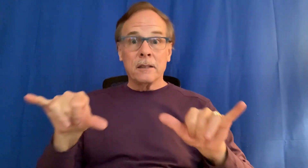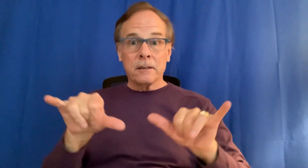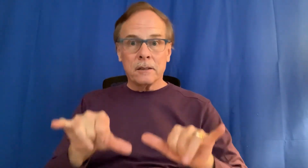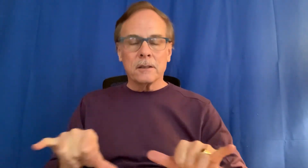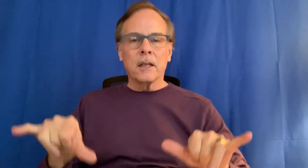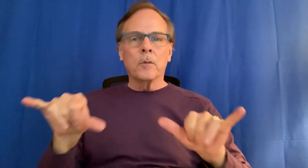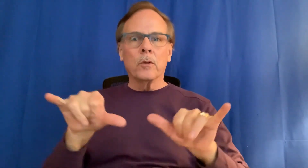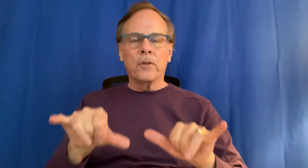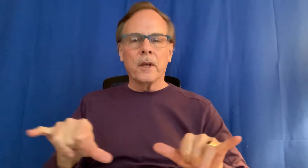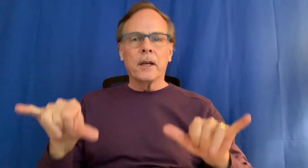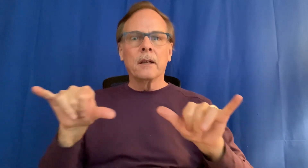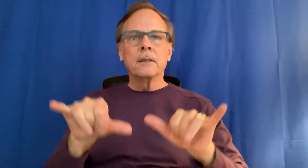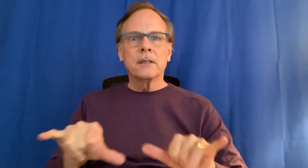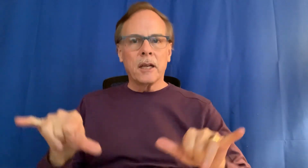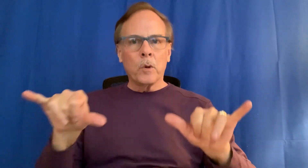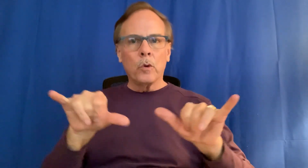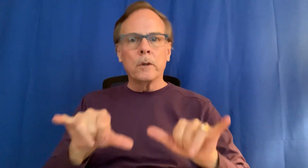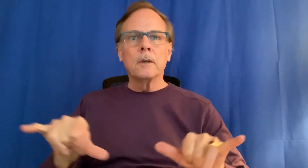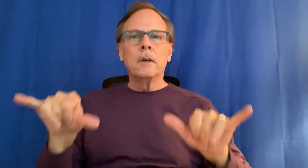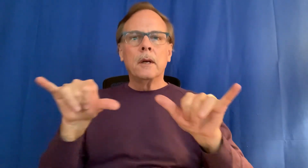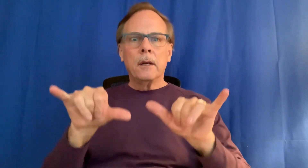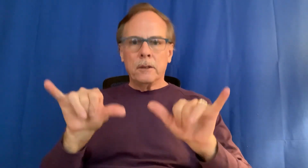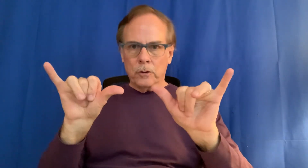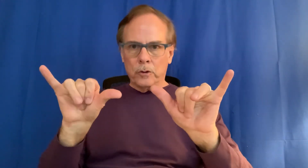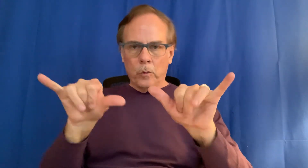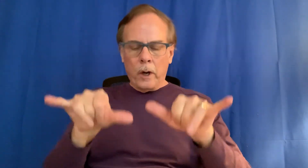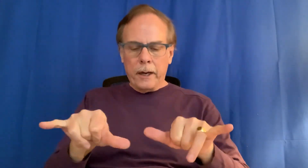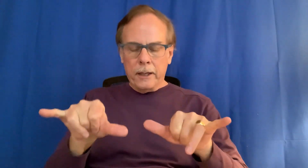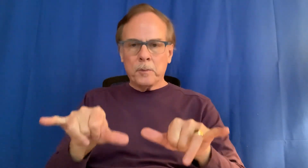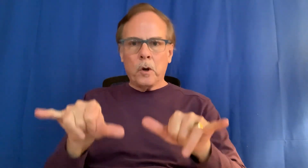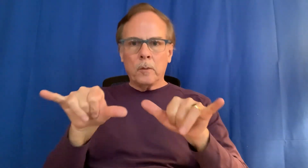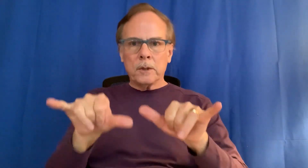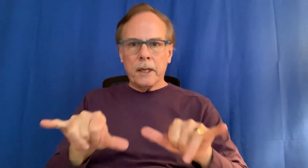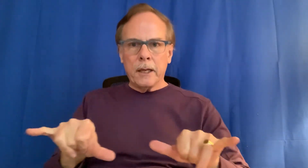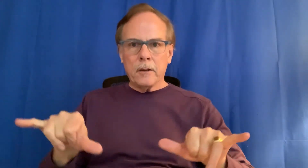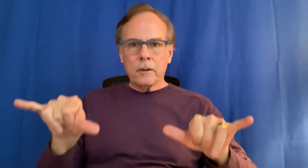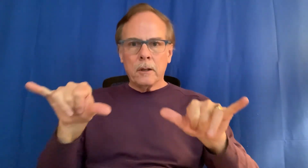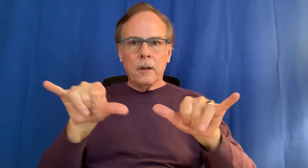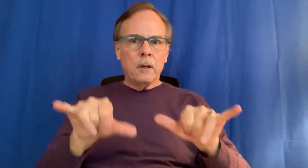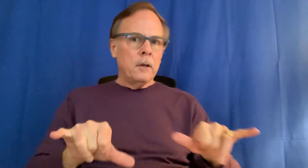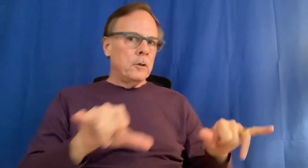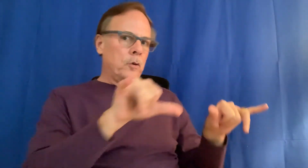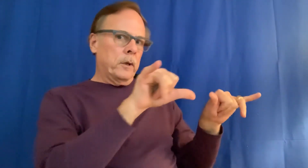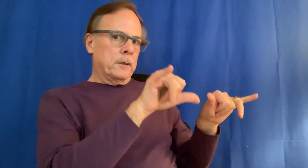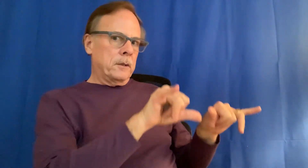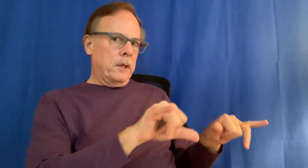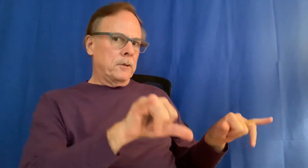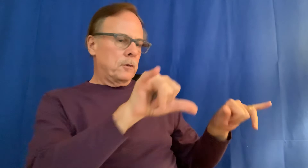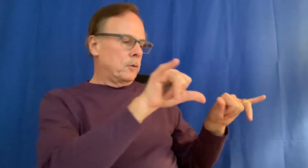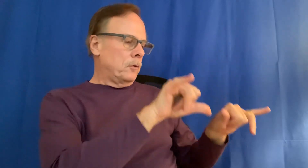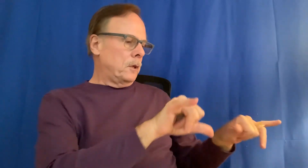the same old thing, same old. So it's your Y hands, palms down, doing a slight circle like